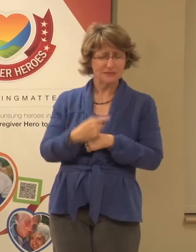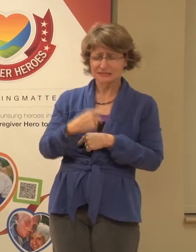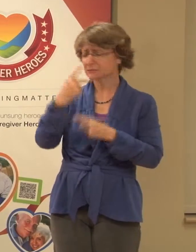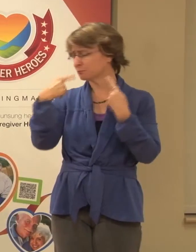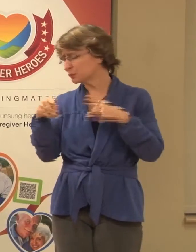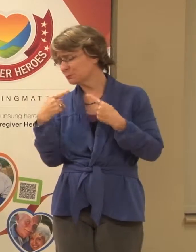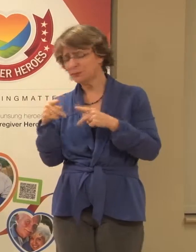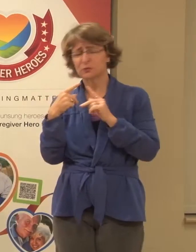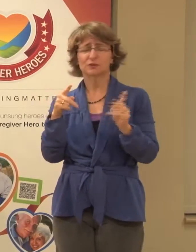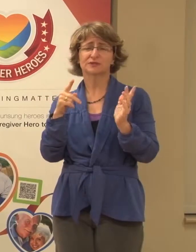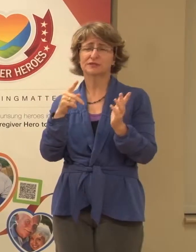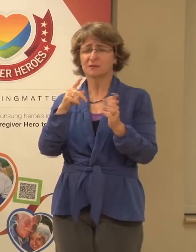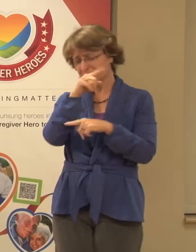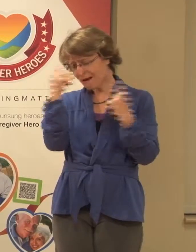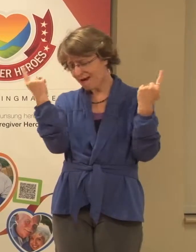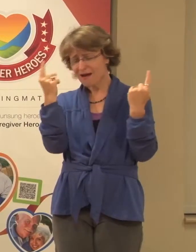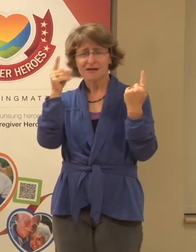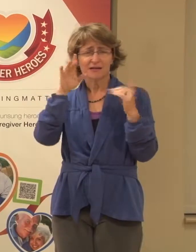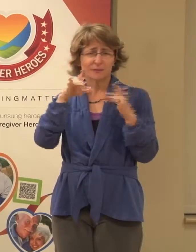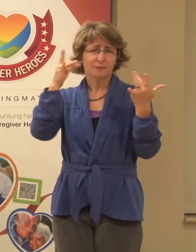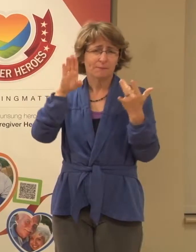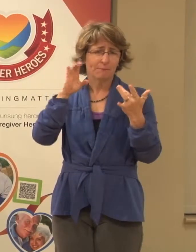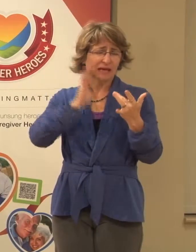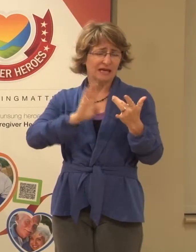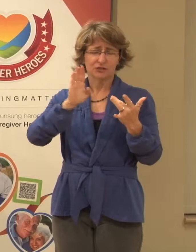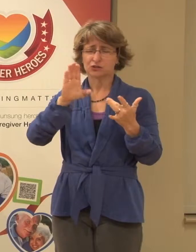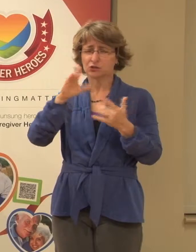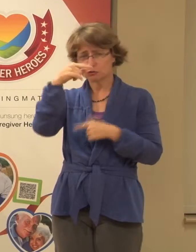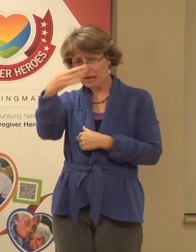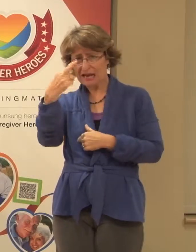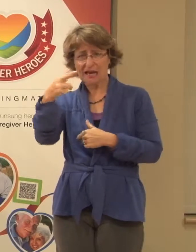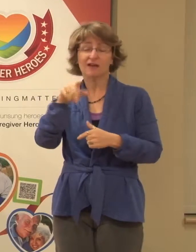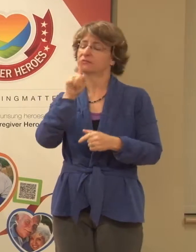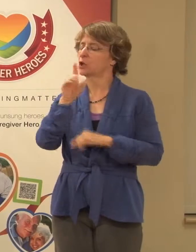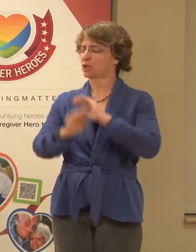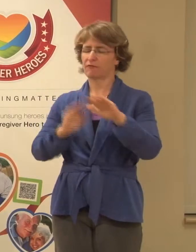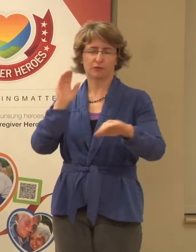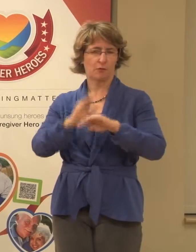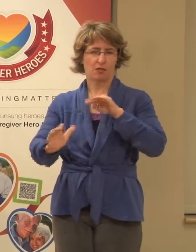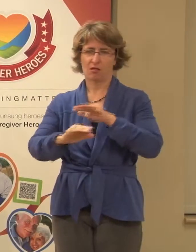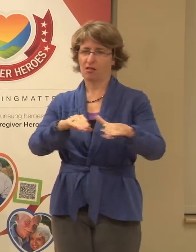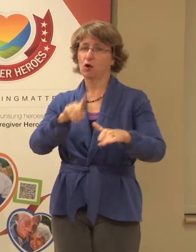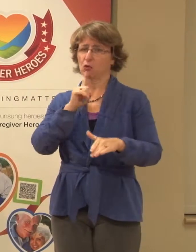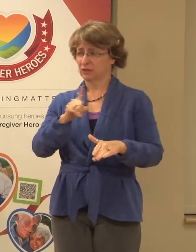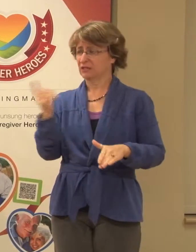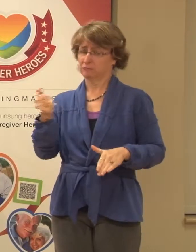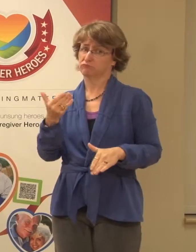got purples, we've got black, beige, gray, and they're very, very comfortable and a really good